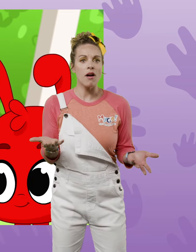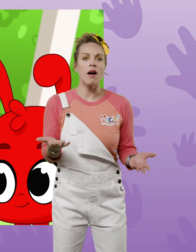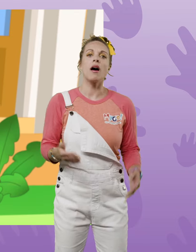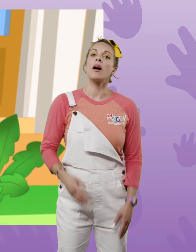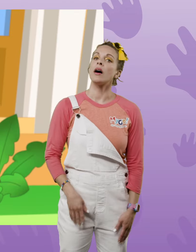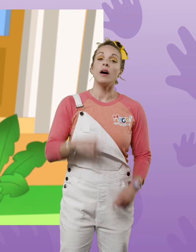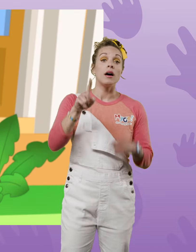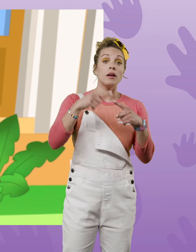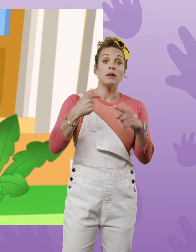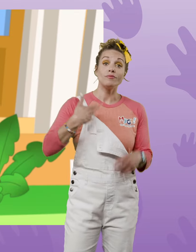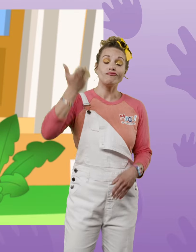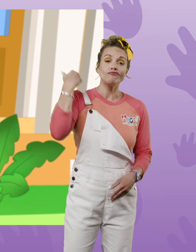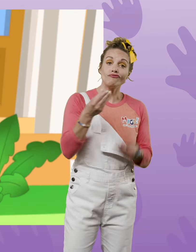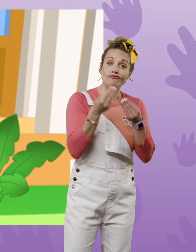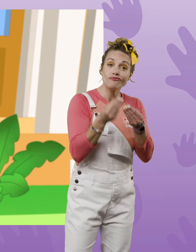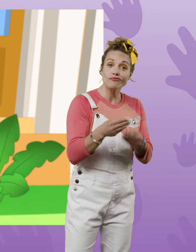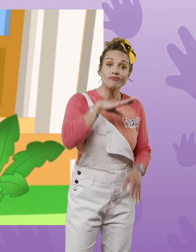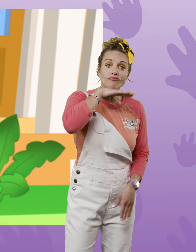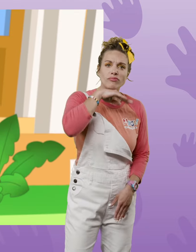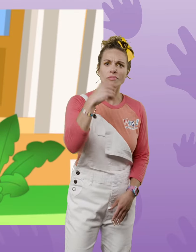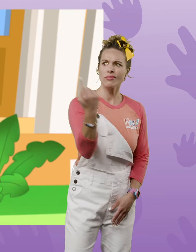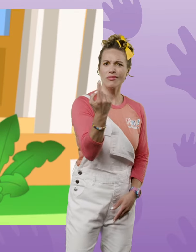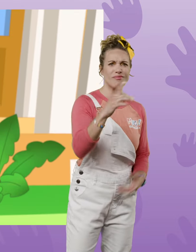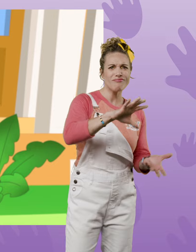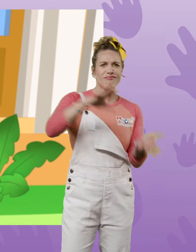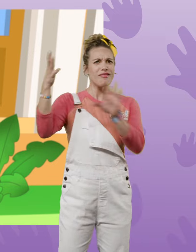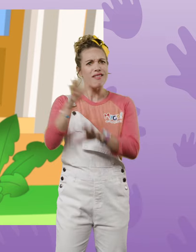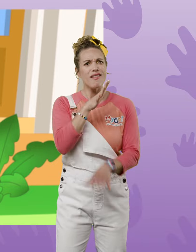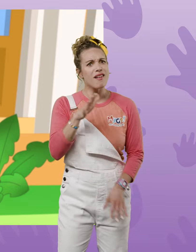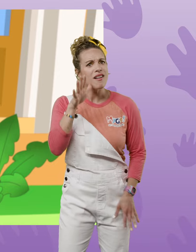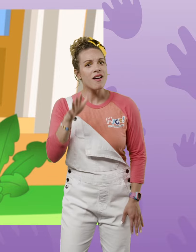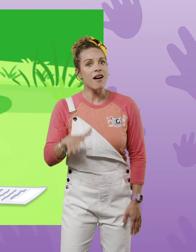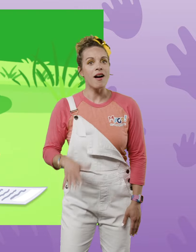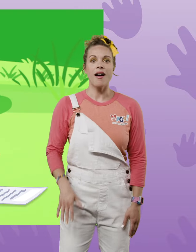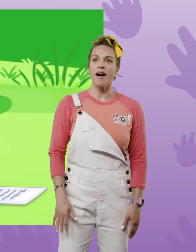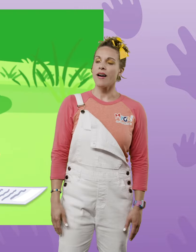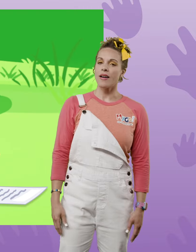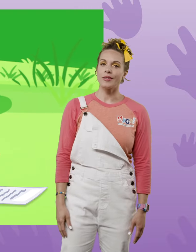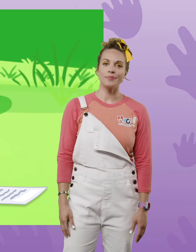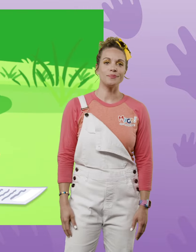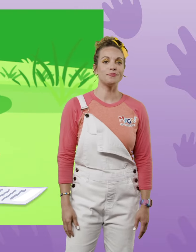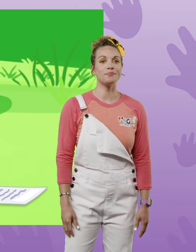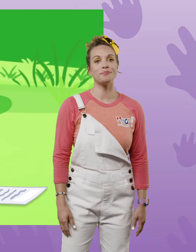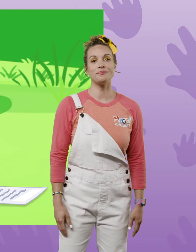wrong? Well, I was feeding the pigs. Someone messed up the farm.